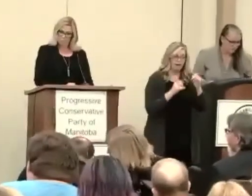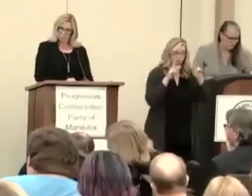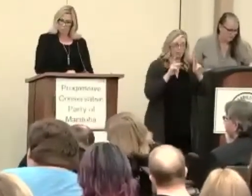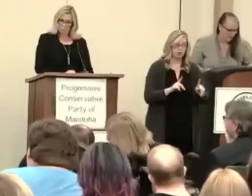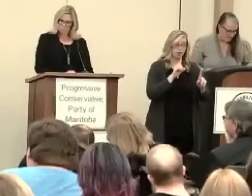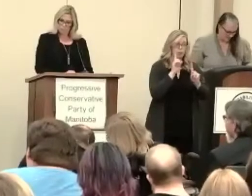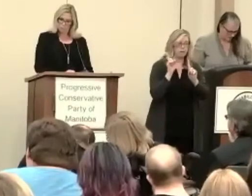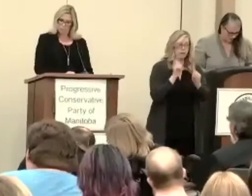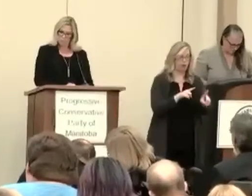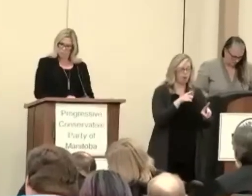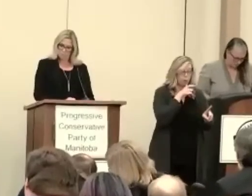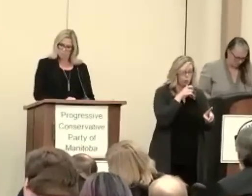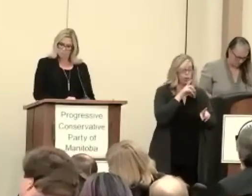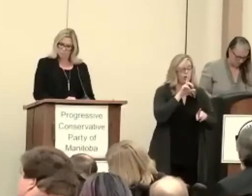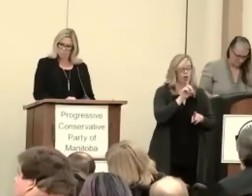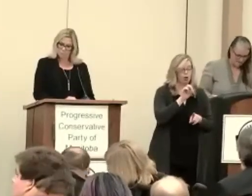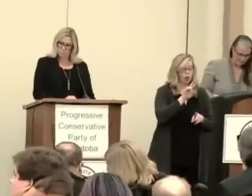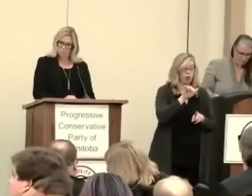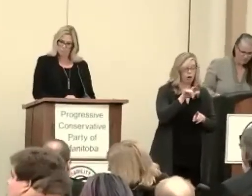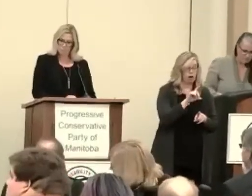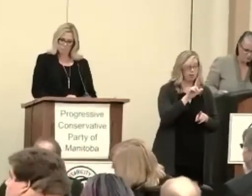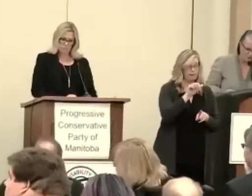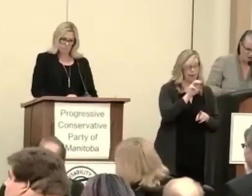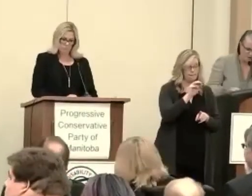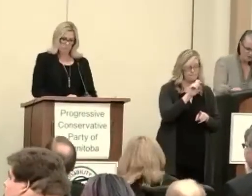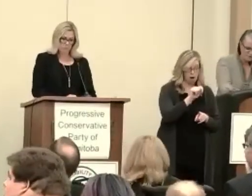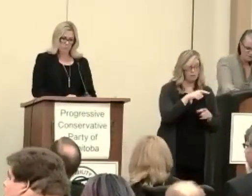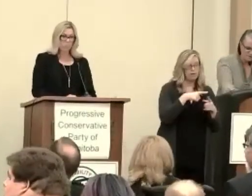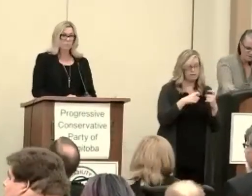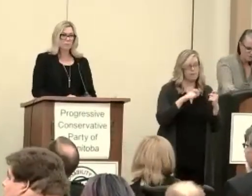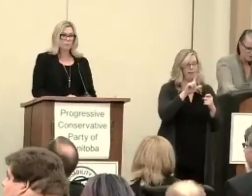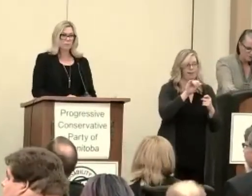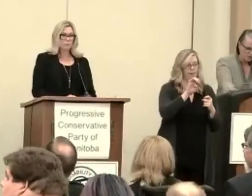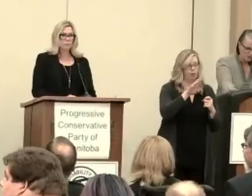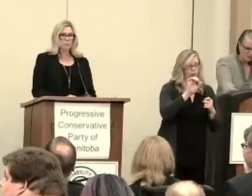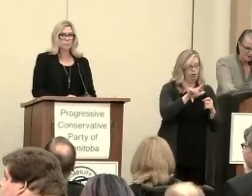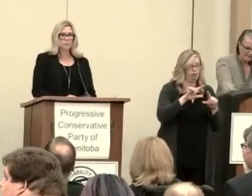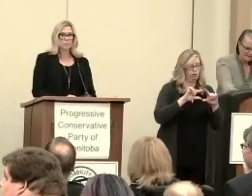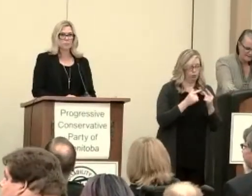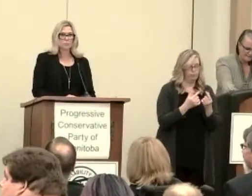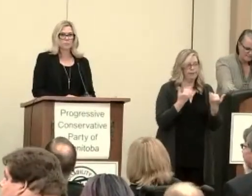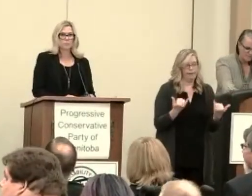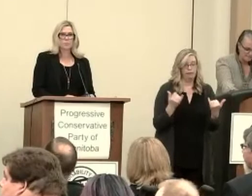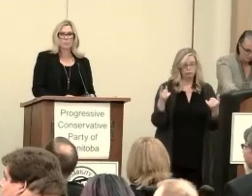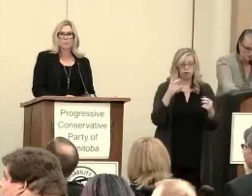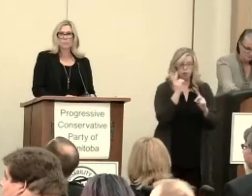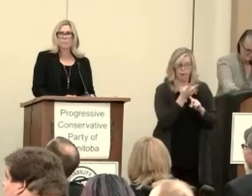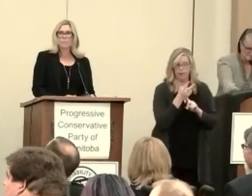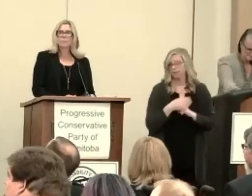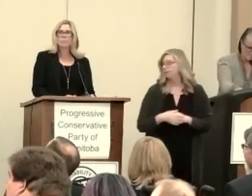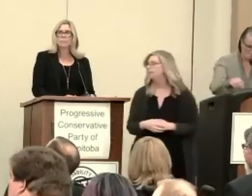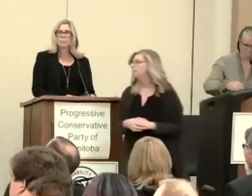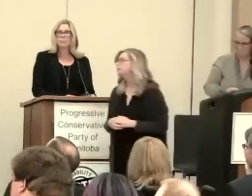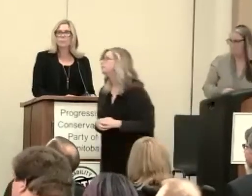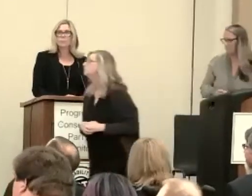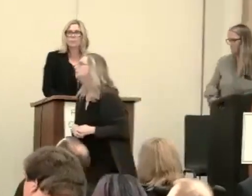this question is Dougal Lamont from the Manitoba Liberal Party. You have 2 minutes to respond or rebut anything. Sure. Thank you very much. I do want to make